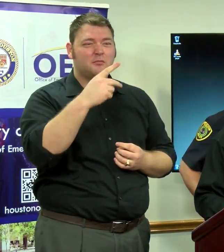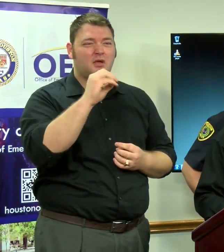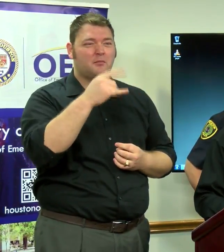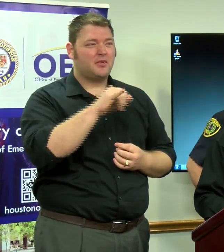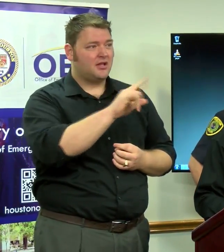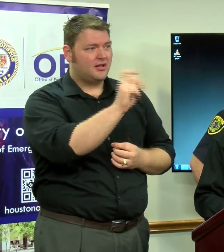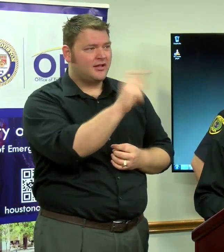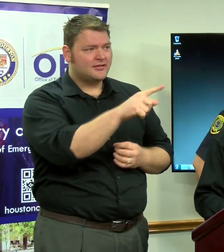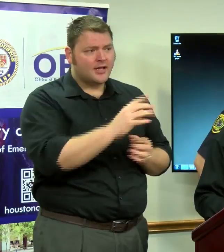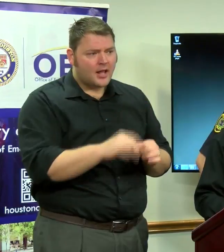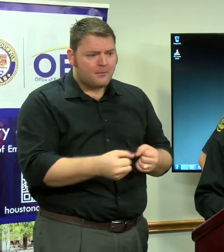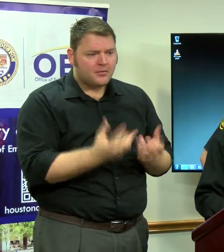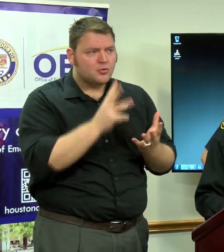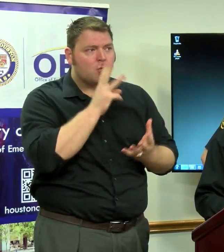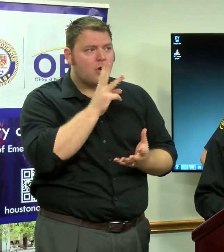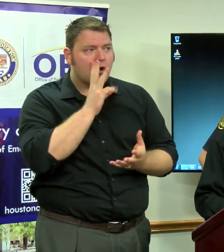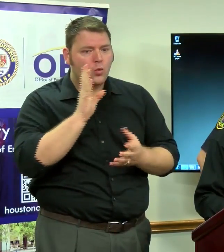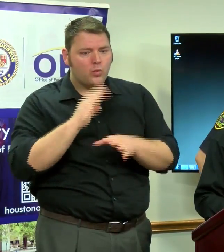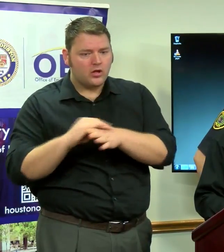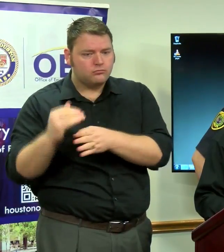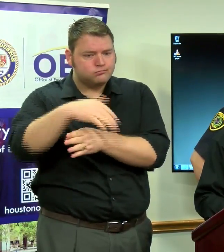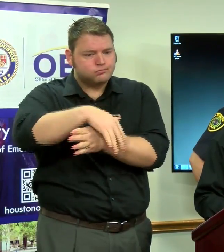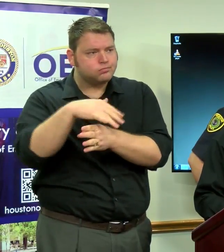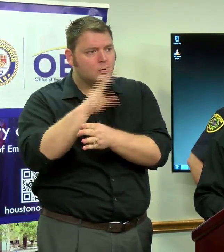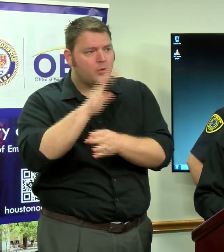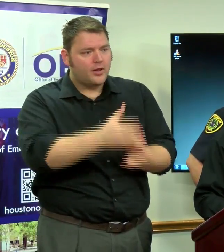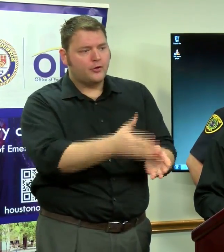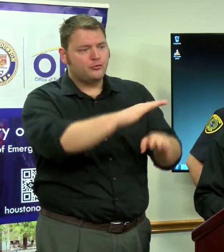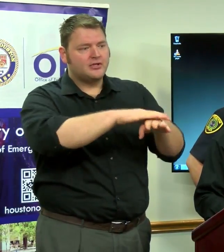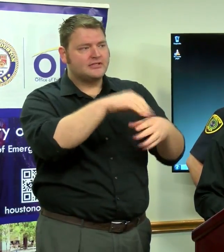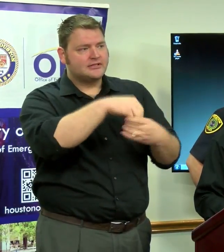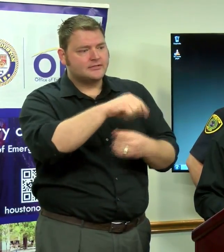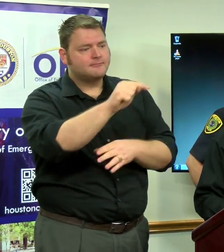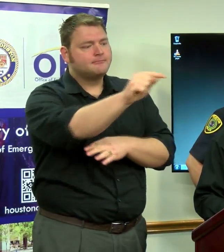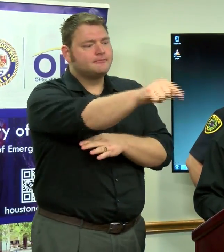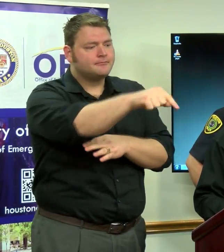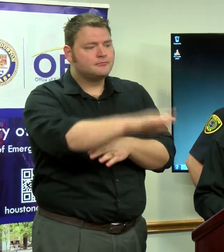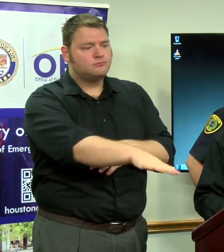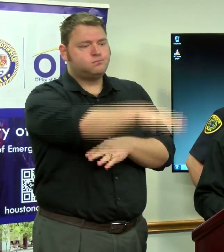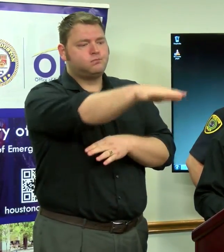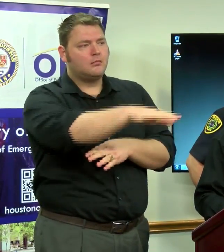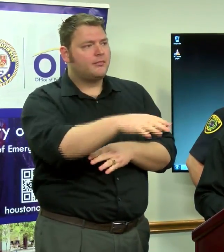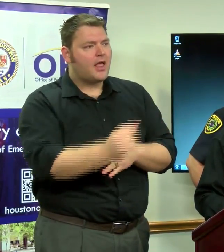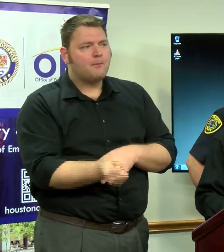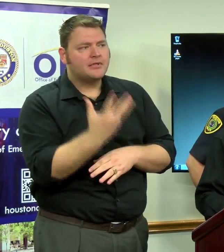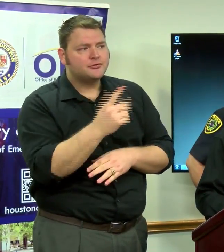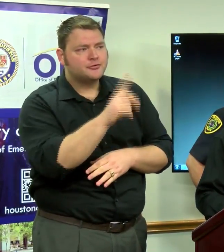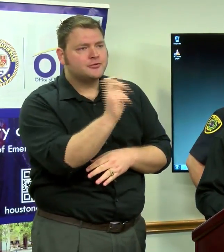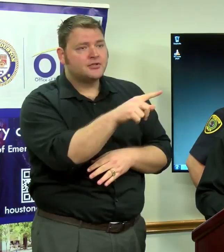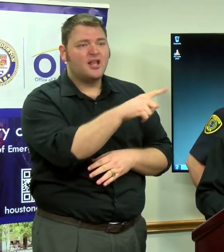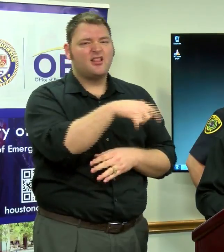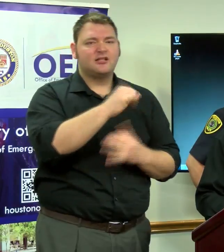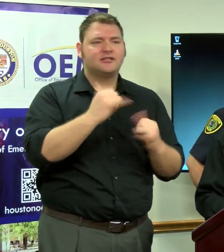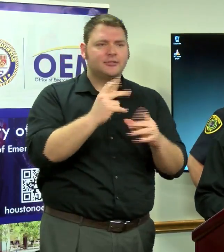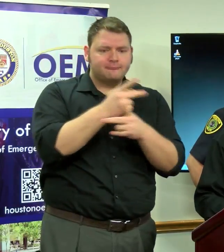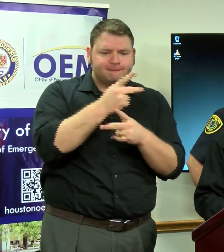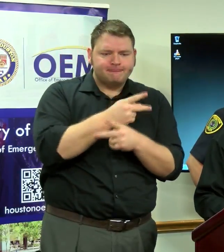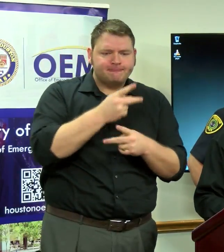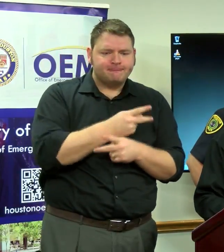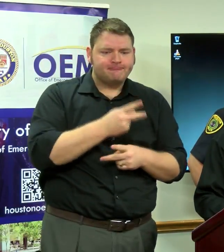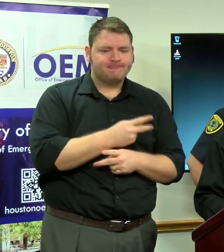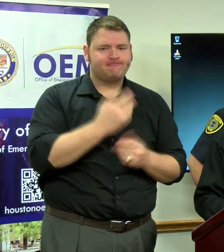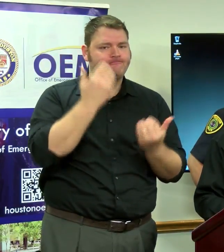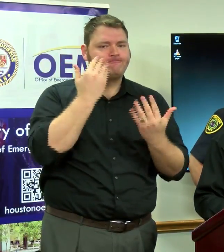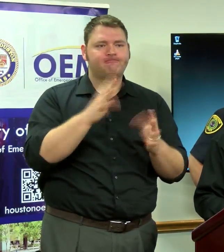How much water will that increase in Buffalo Bayou? At that point, they were still doing their modeling and could